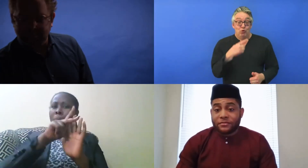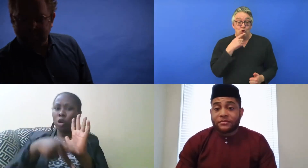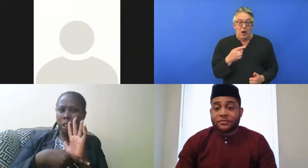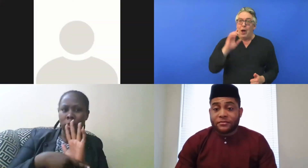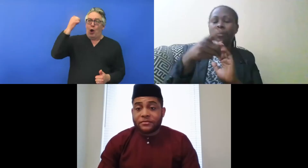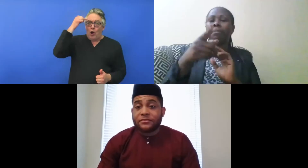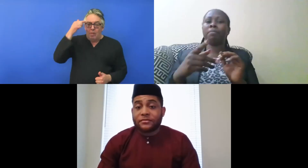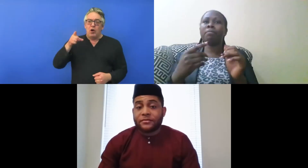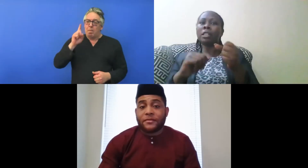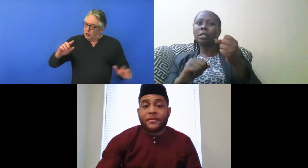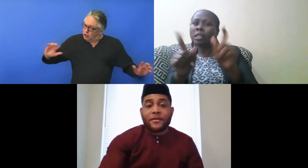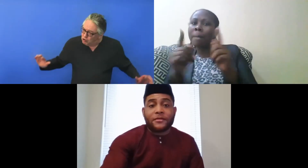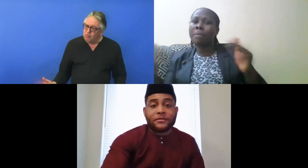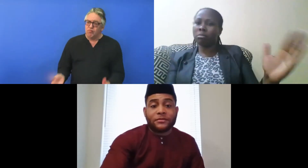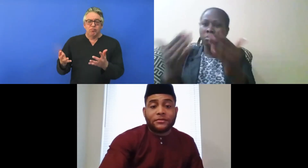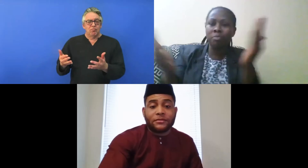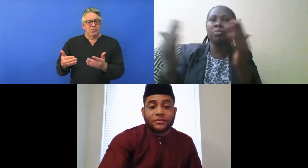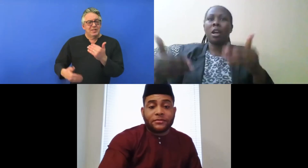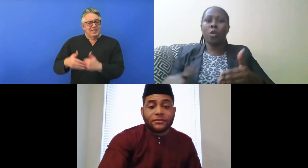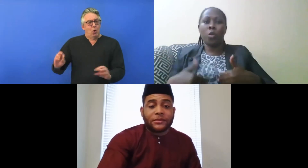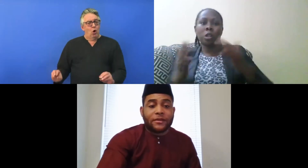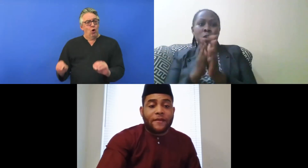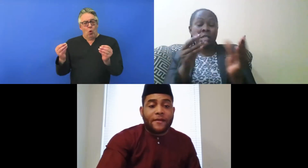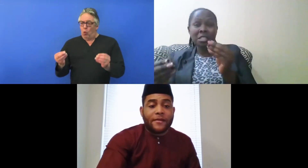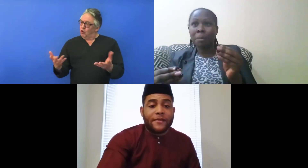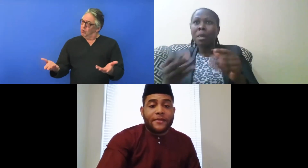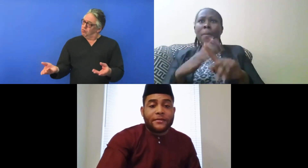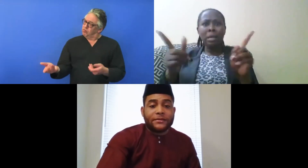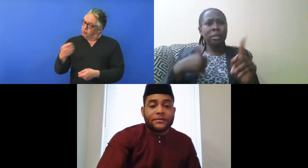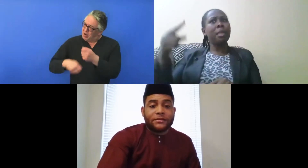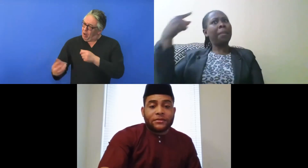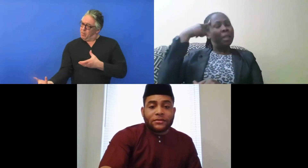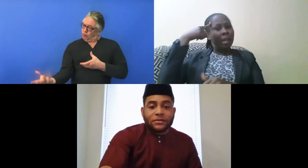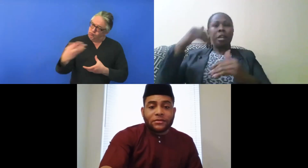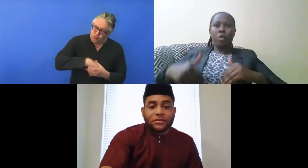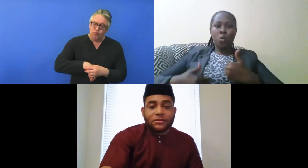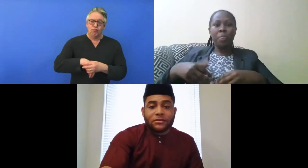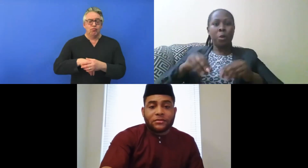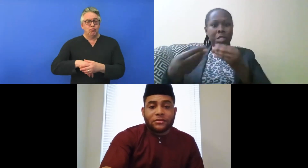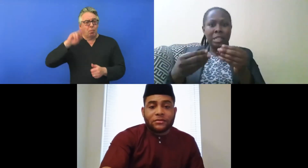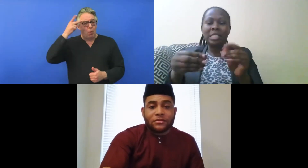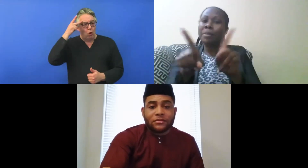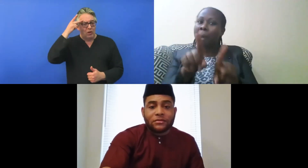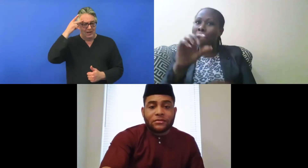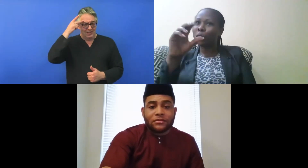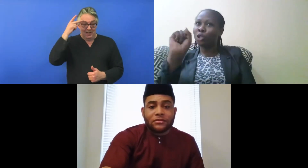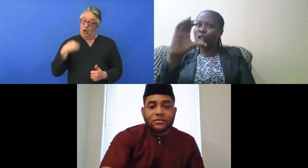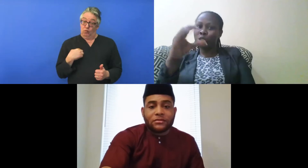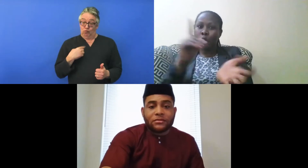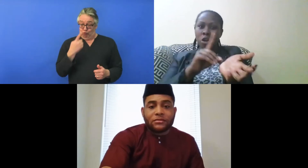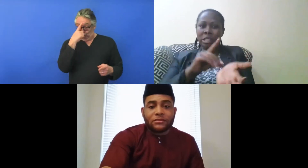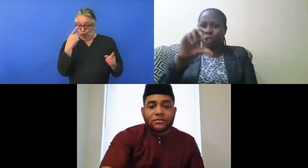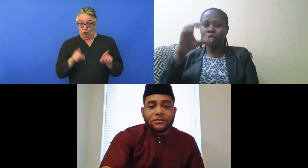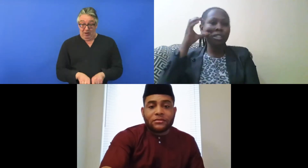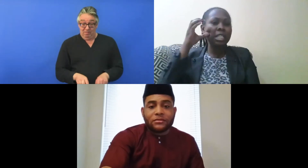we have a regulation policy and also try to encourage youth to interest But I think as youth with